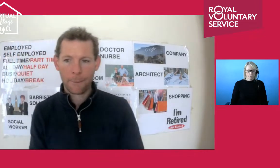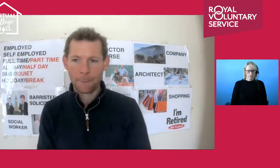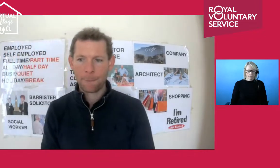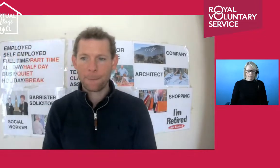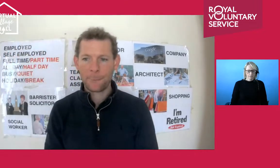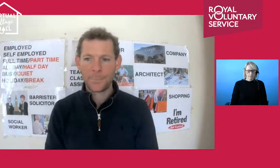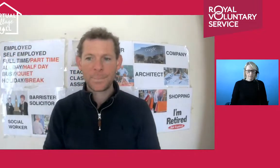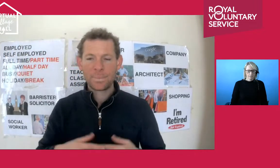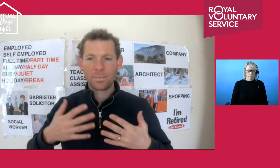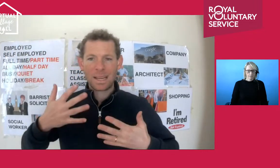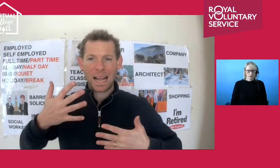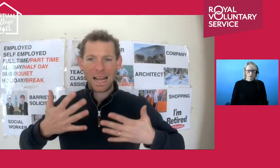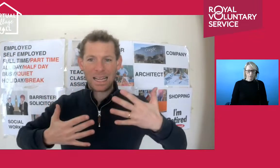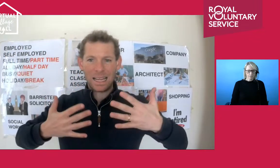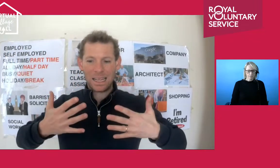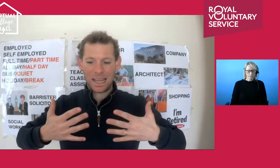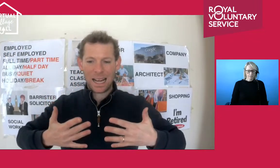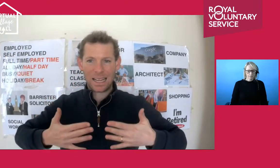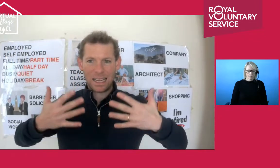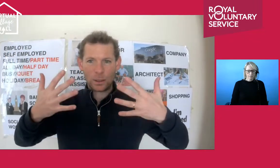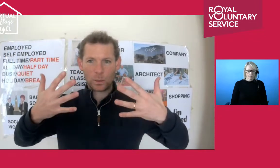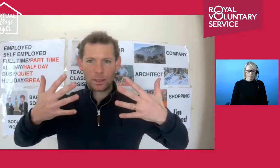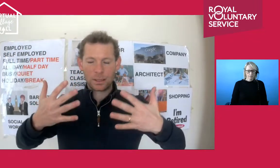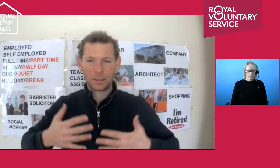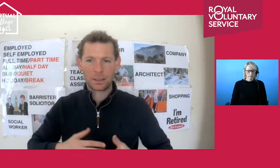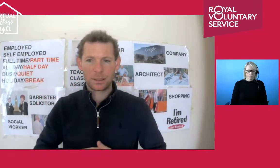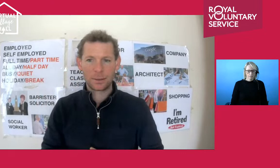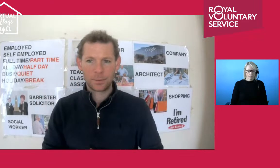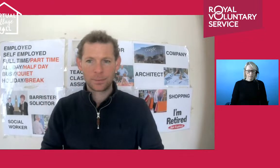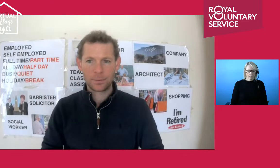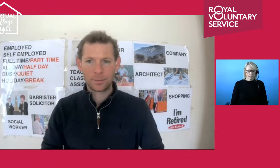next one is accountant,